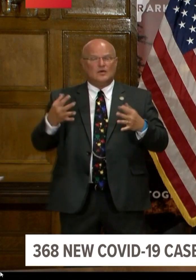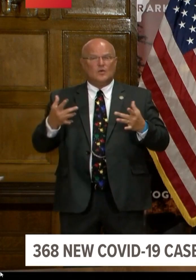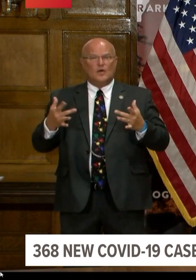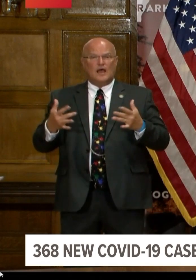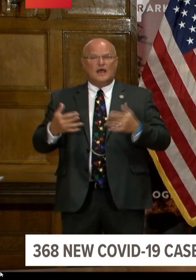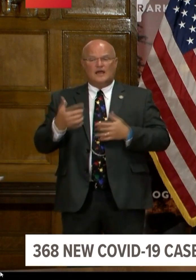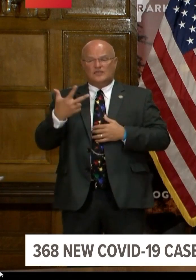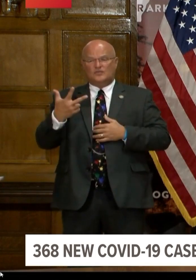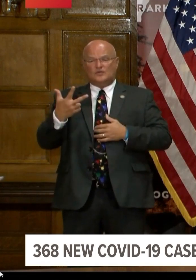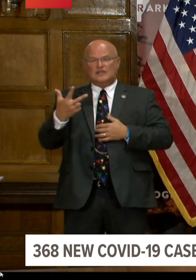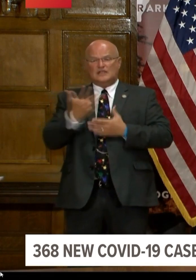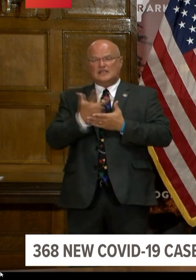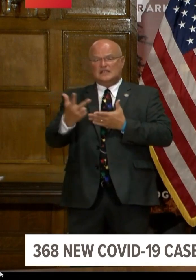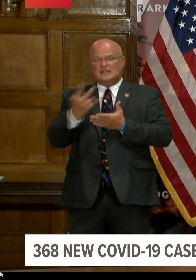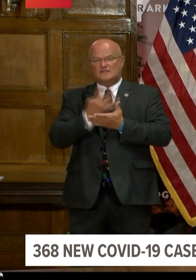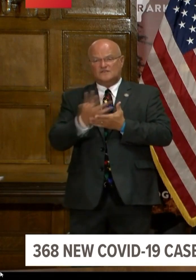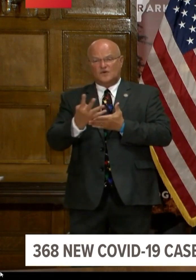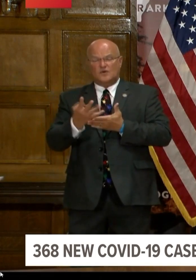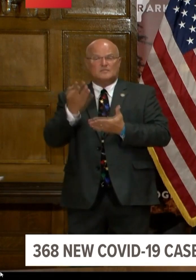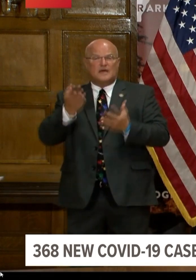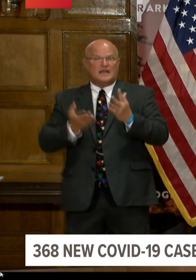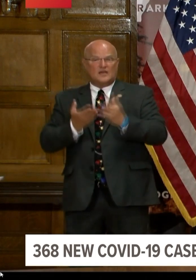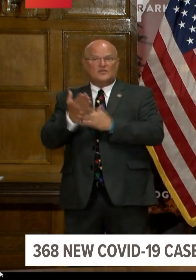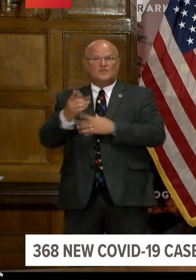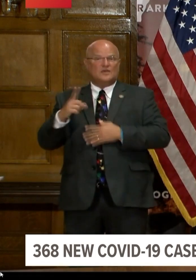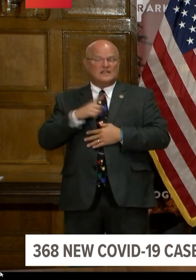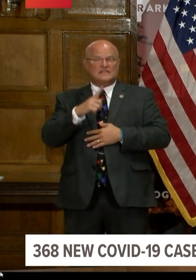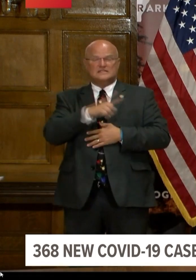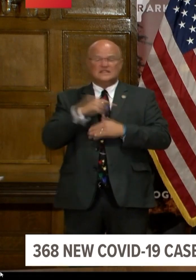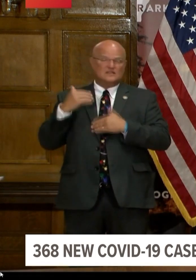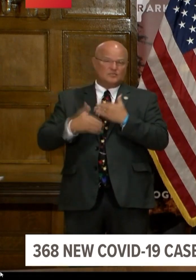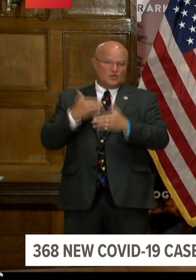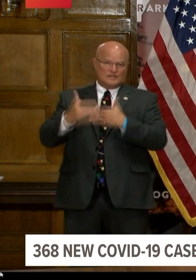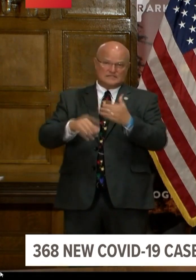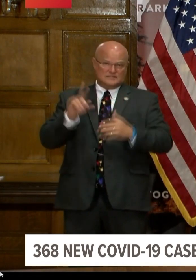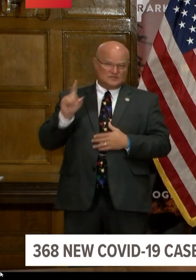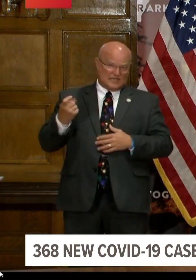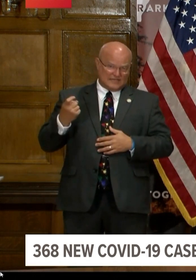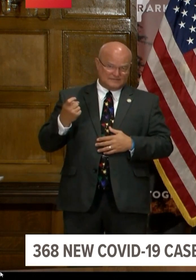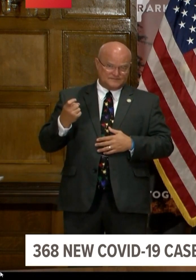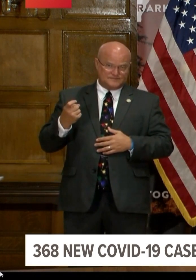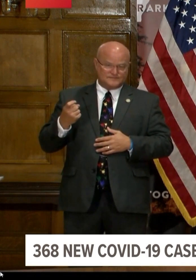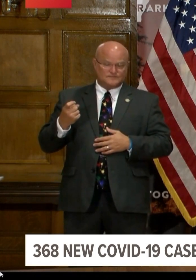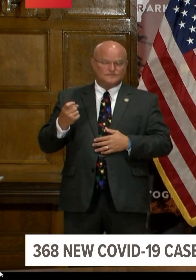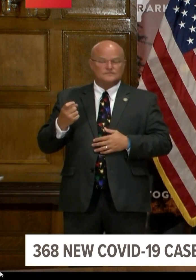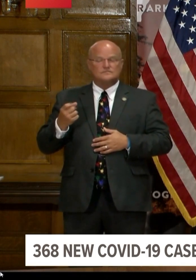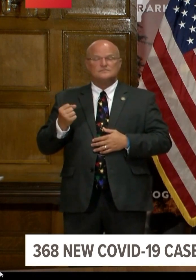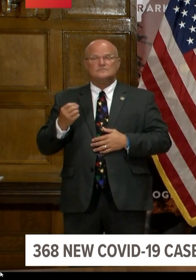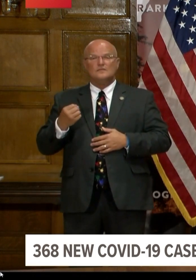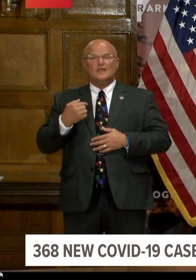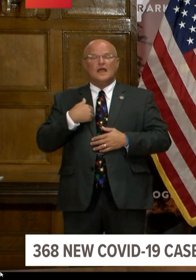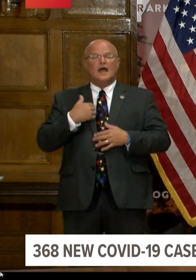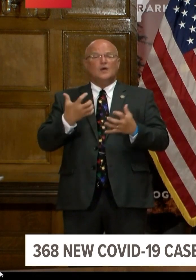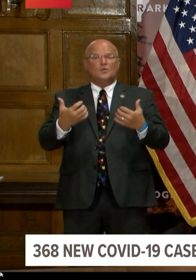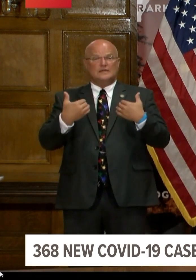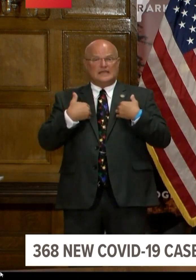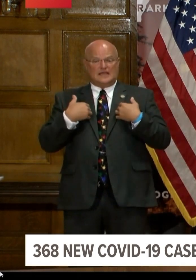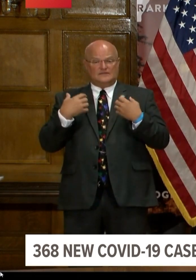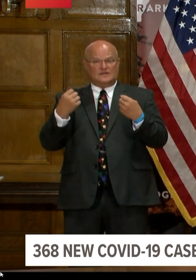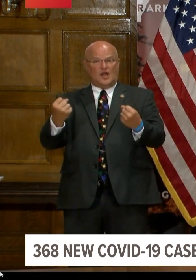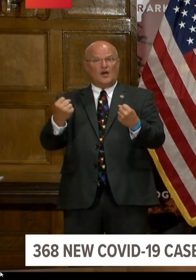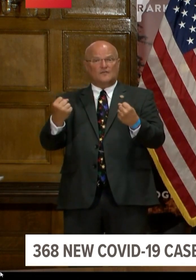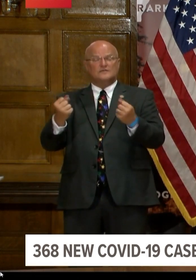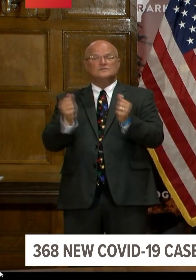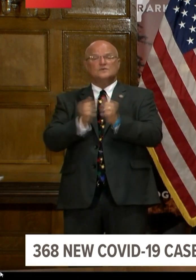3 or 4 weeks as they might go through a legislative process. And I want to have confidence